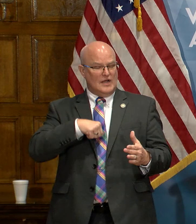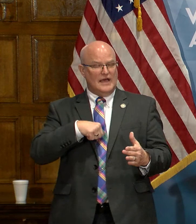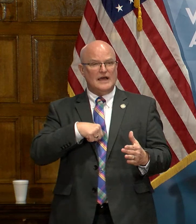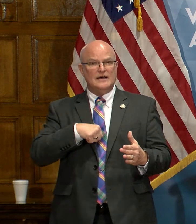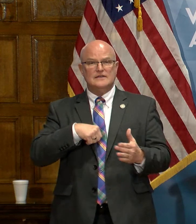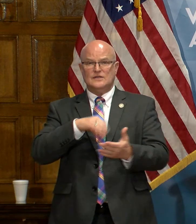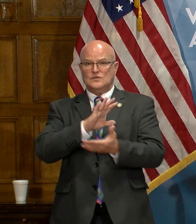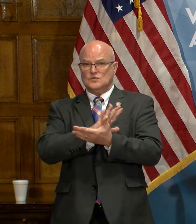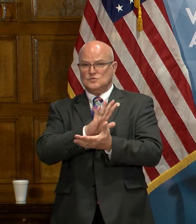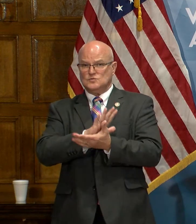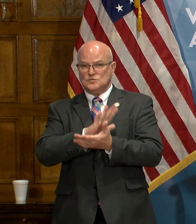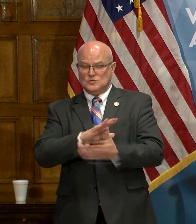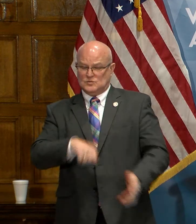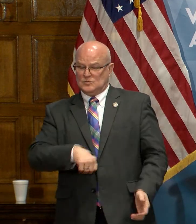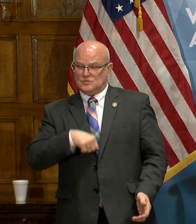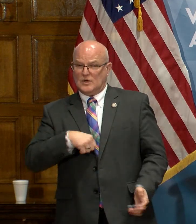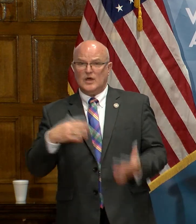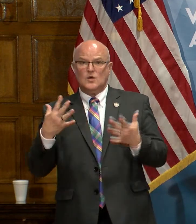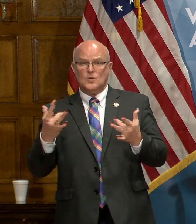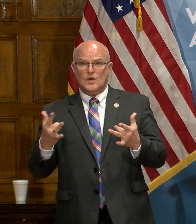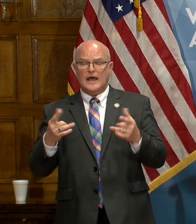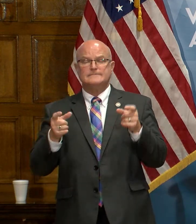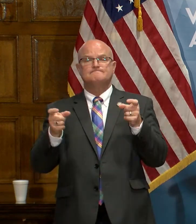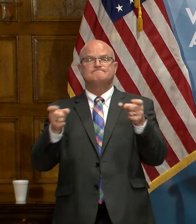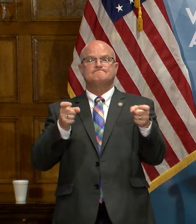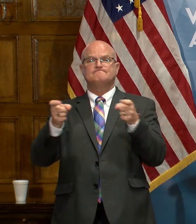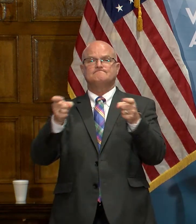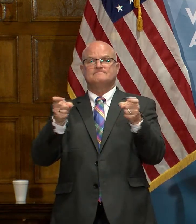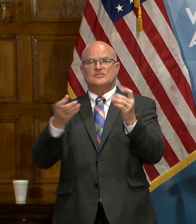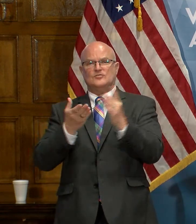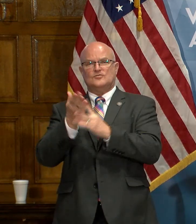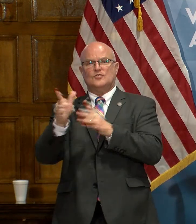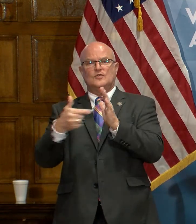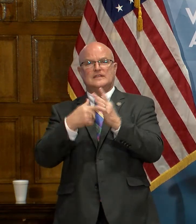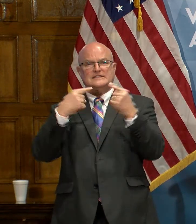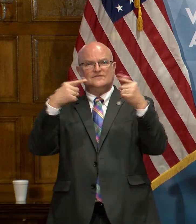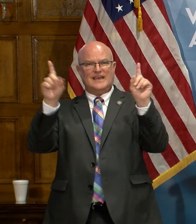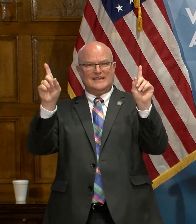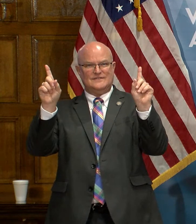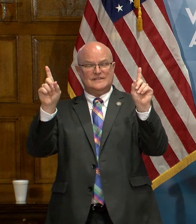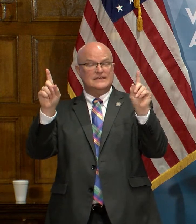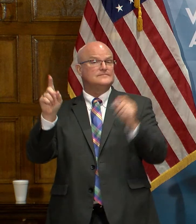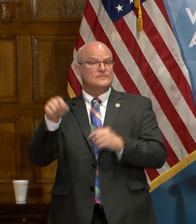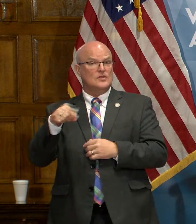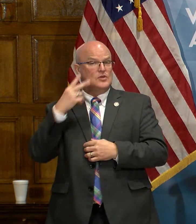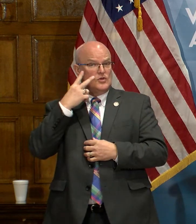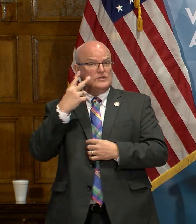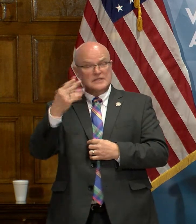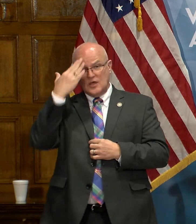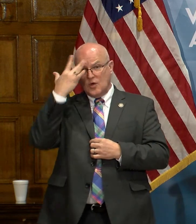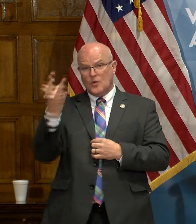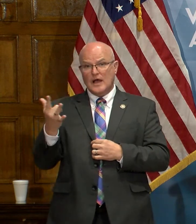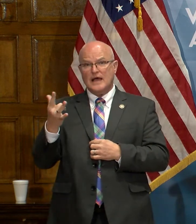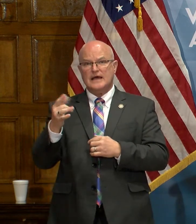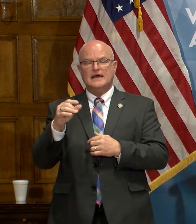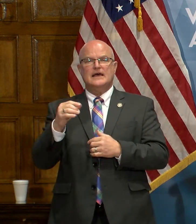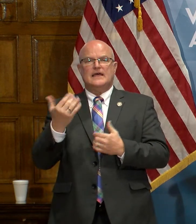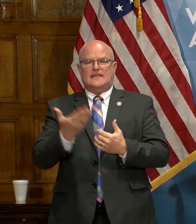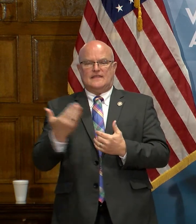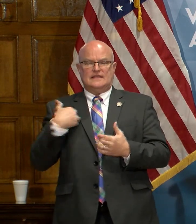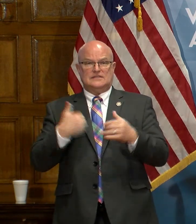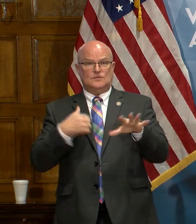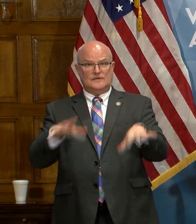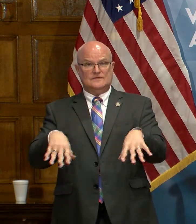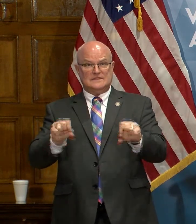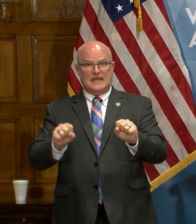team in our schools, because they're managing through this very effectively. You will see that because of the steps that we have